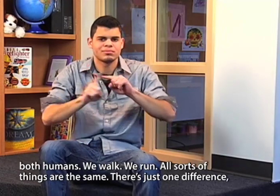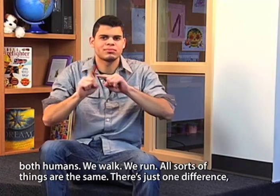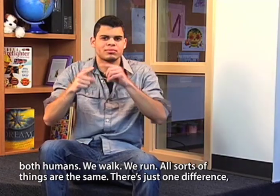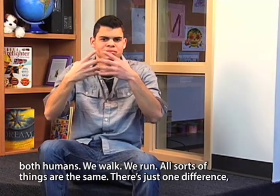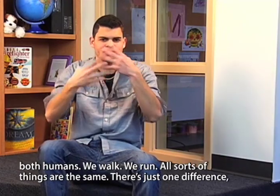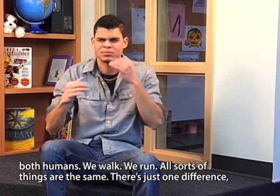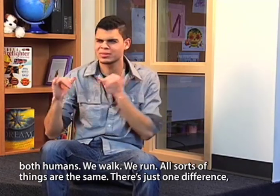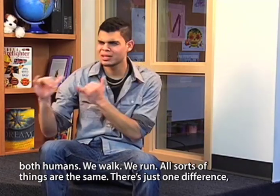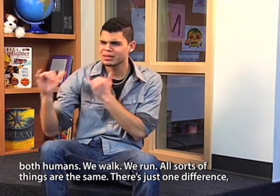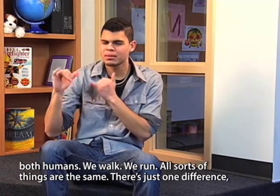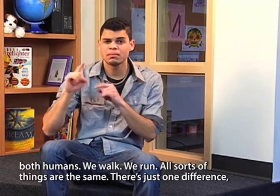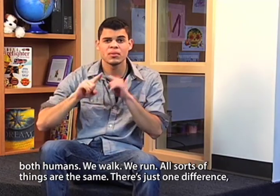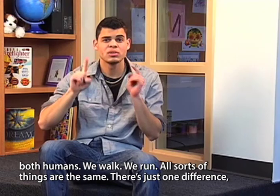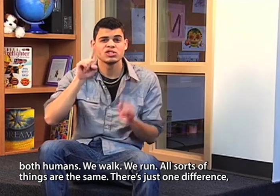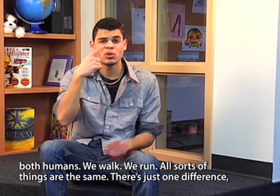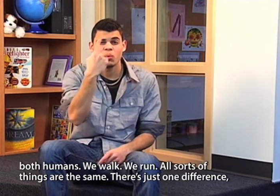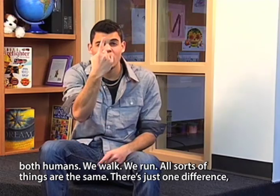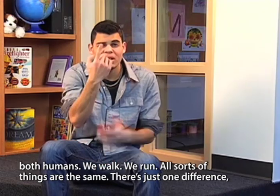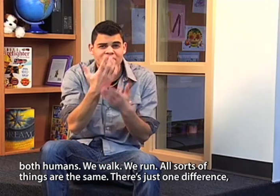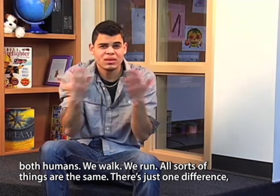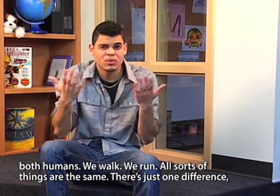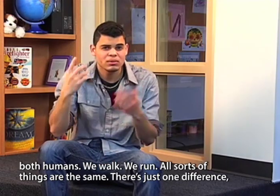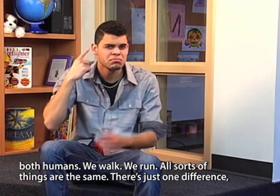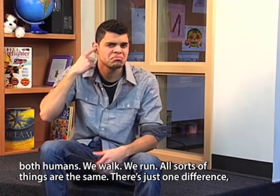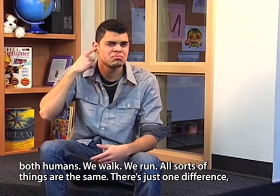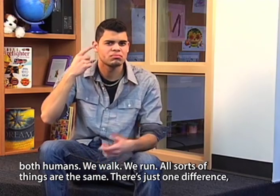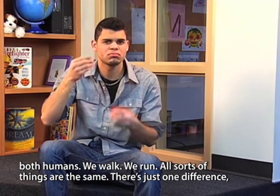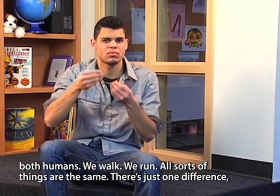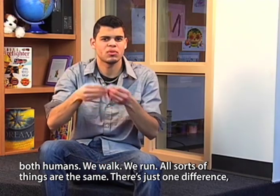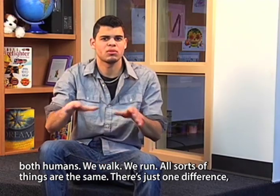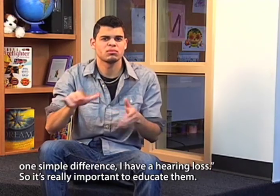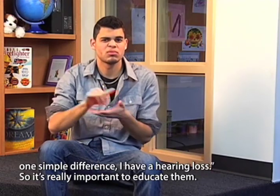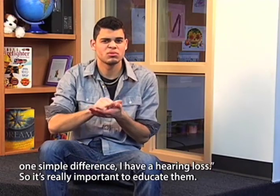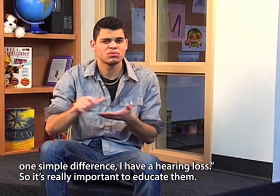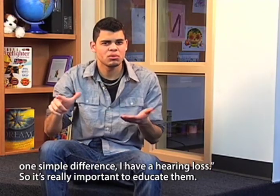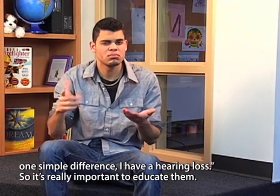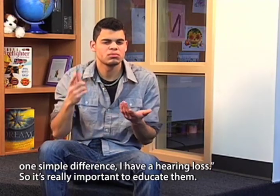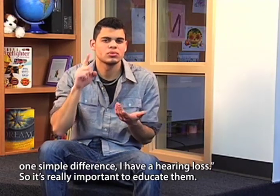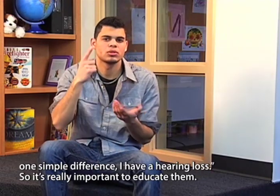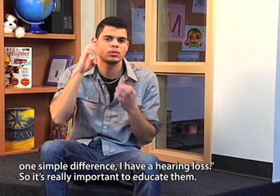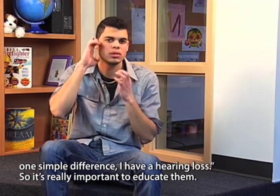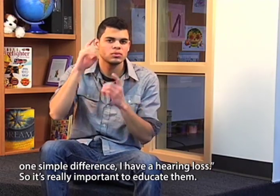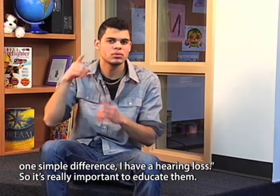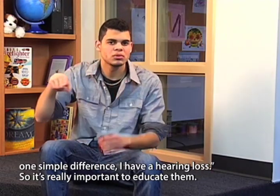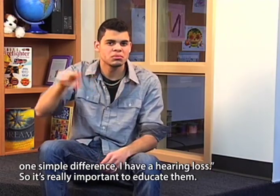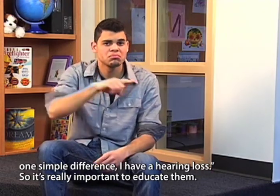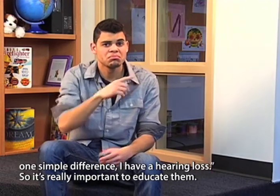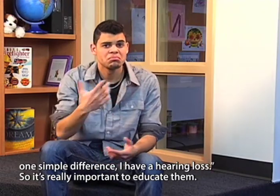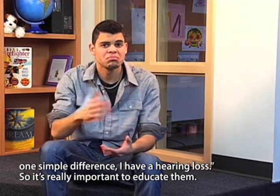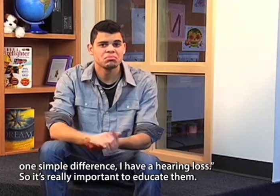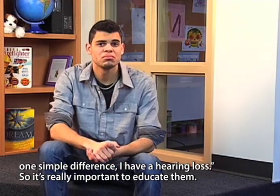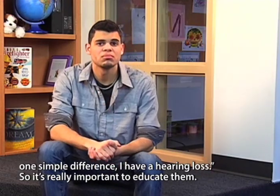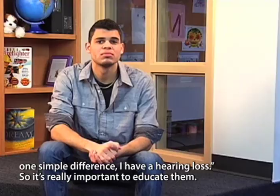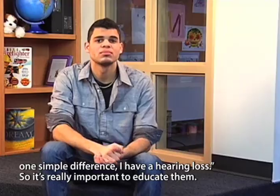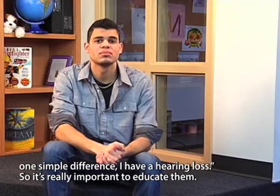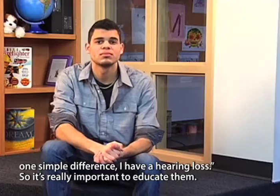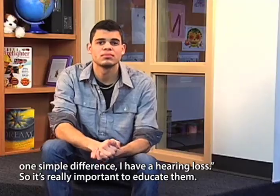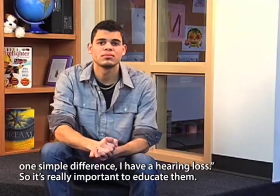run. All sorts of things are the same. There's just one difference, one simple difference. I have a hearing loss. So it's really important to educate